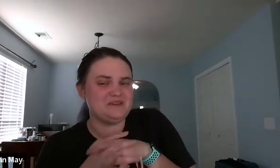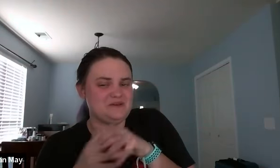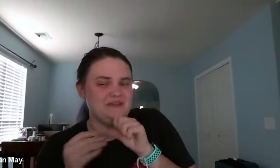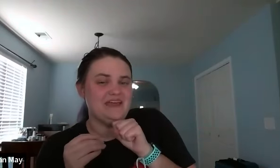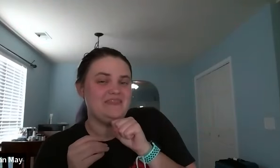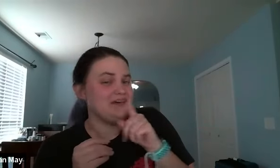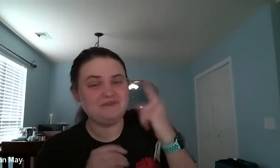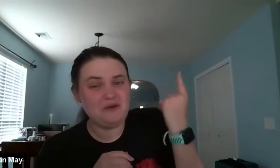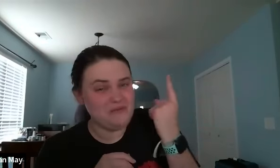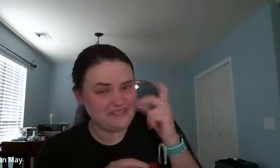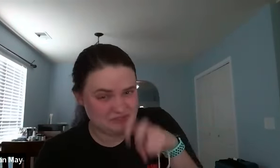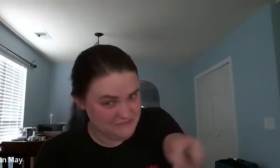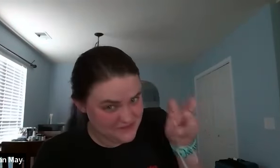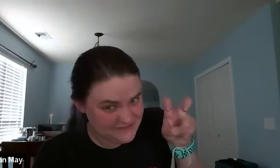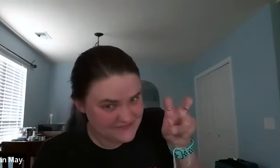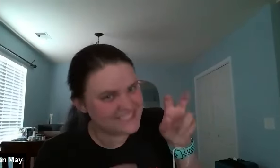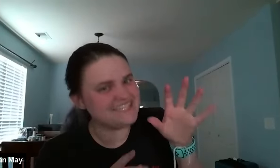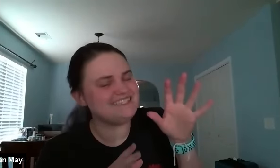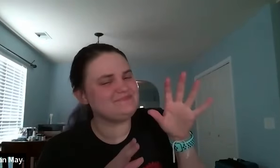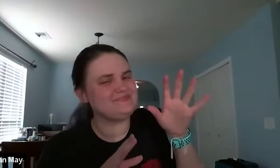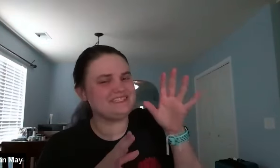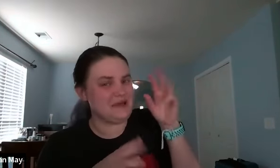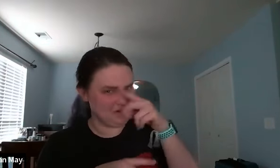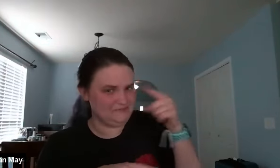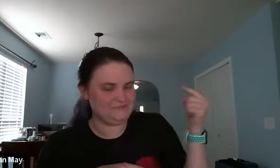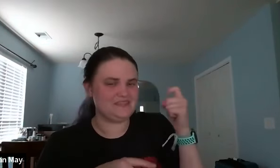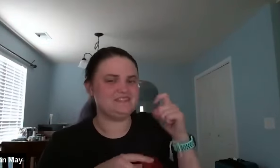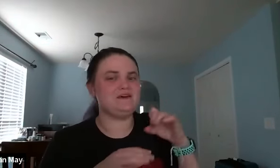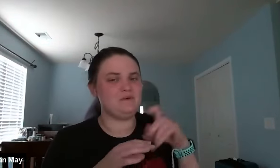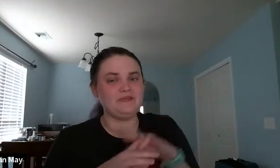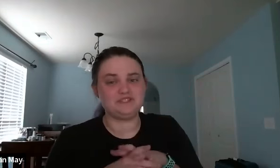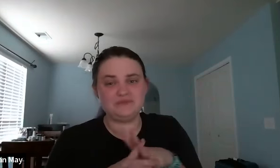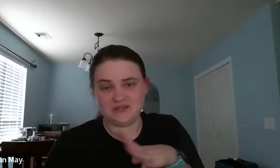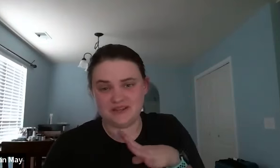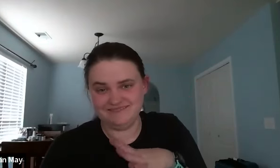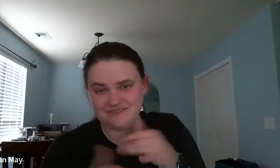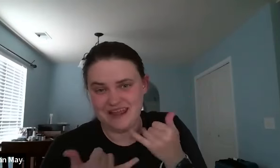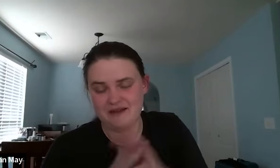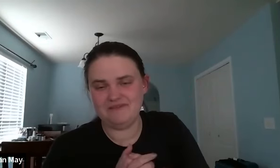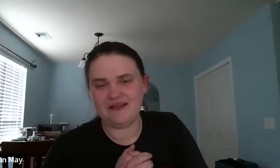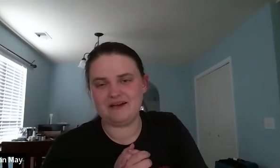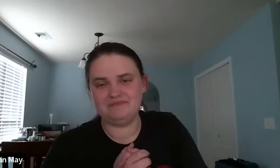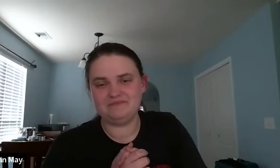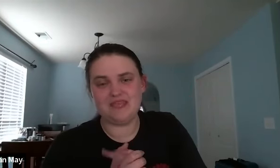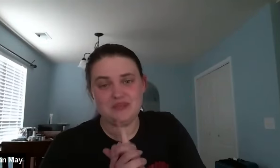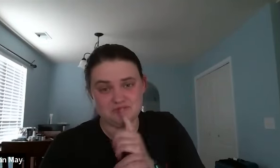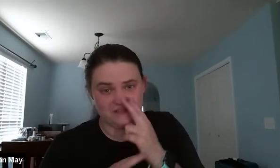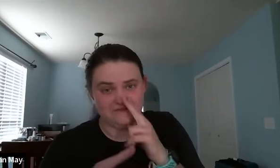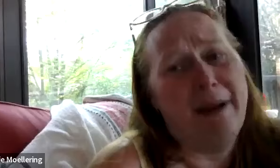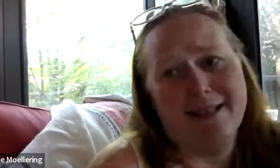so that's my only trip for this summer. So we should be good for now. It was really, it sounded